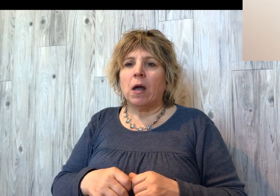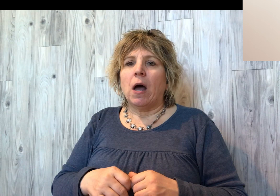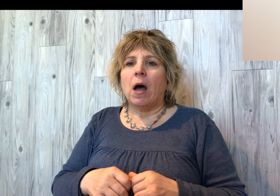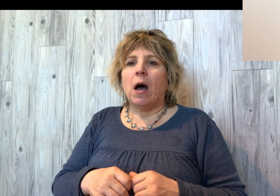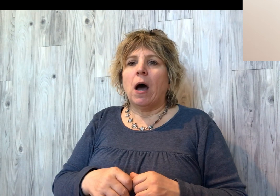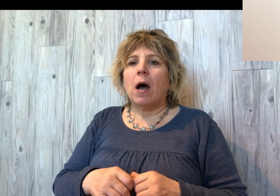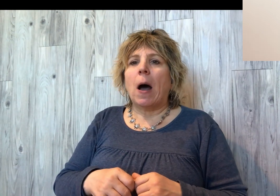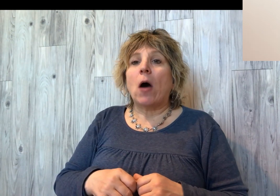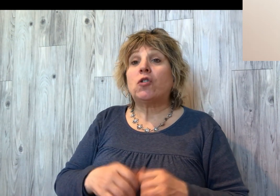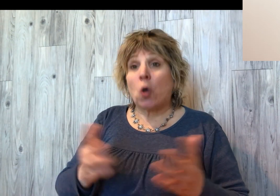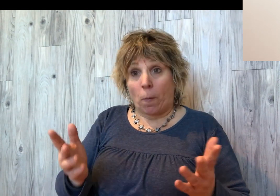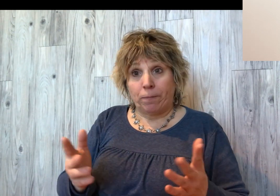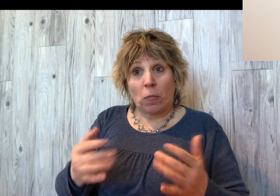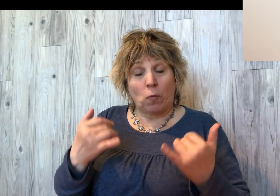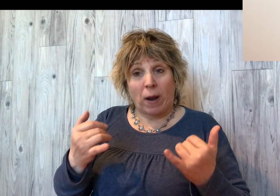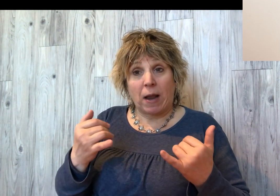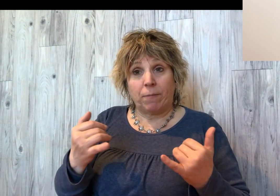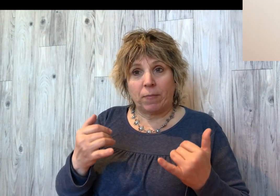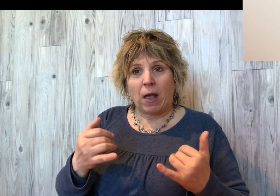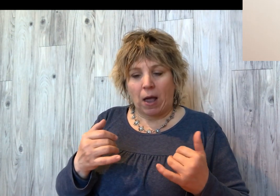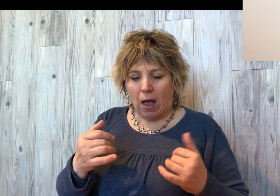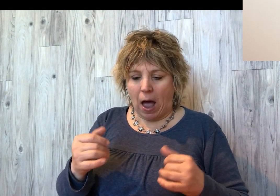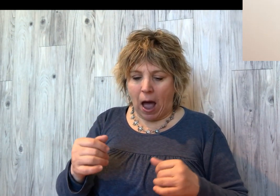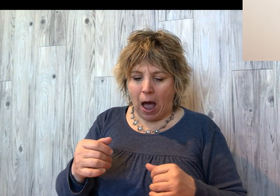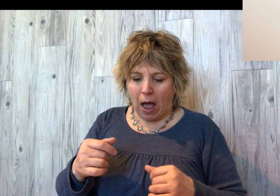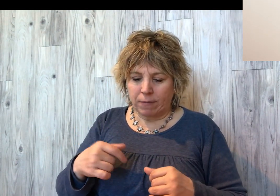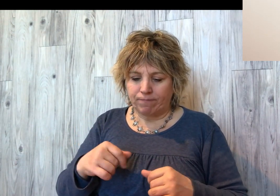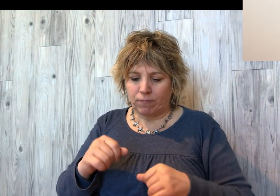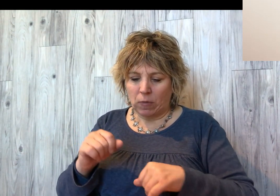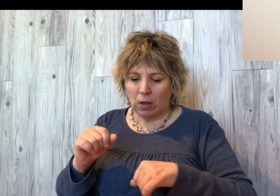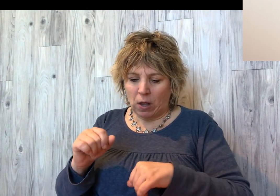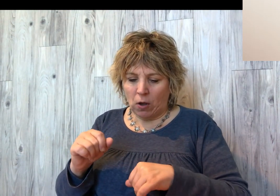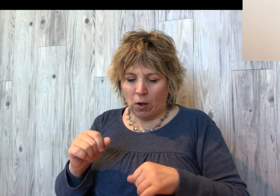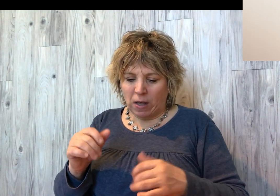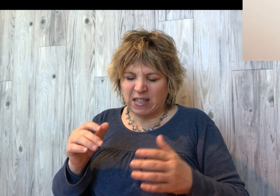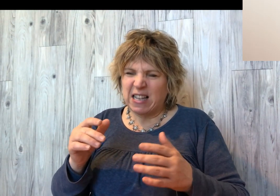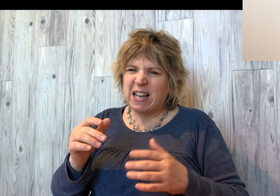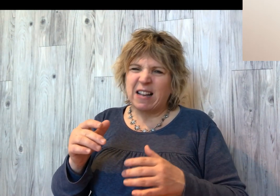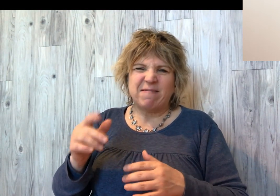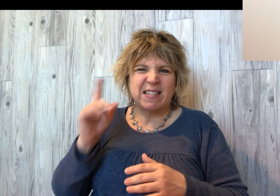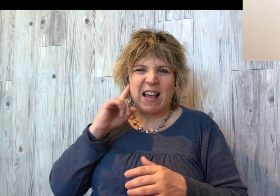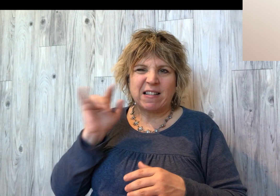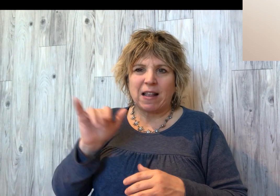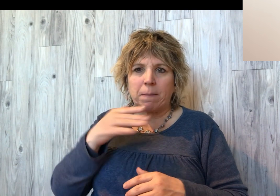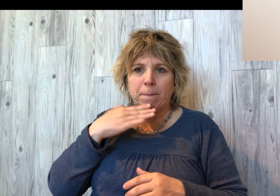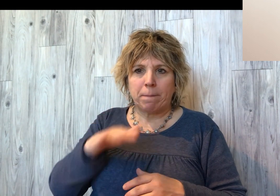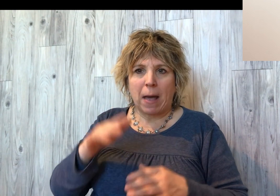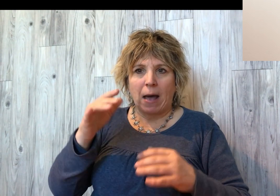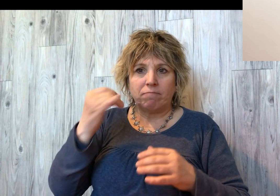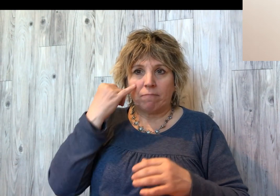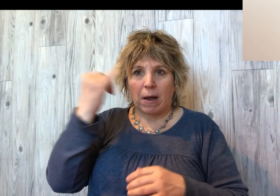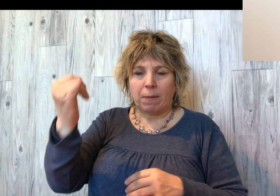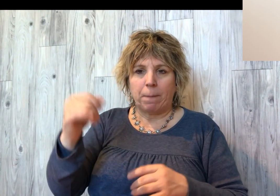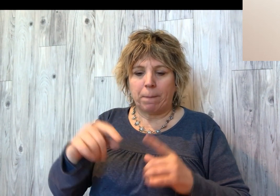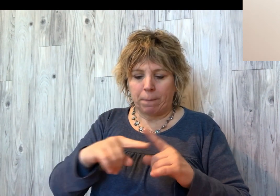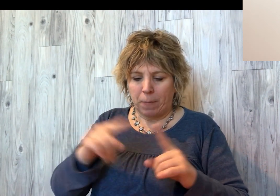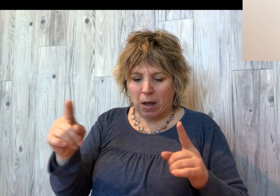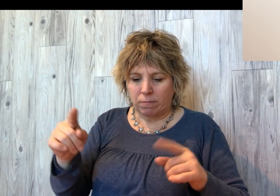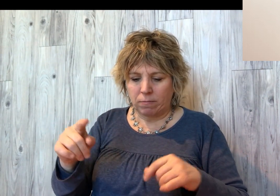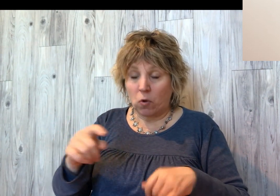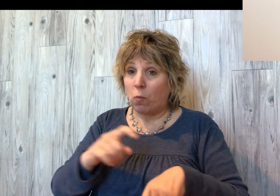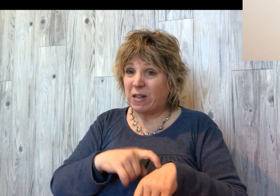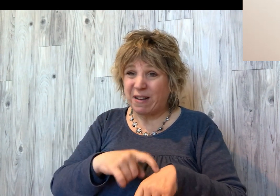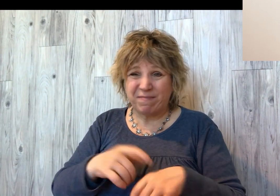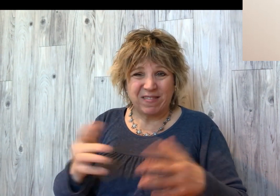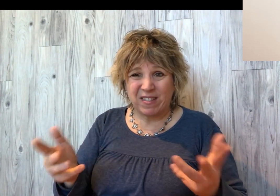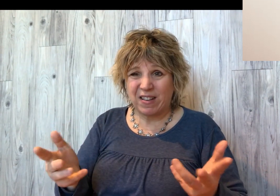now. Okay, so I can't do that. All right? I saw a shirt at Walmart years ago. It said this. Sounds like a really bad idea. And underneath it, it said, what